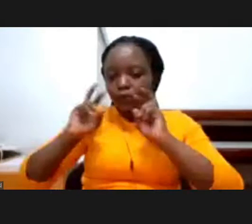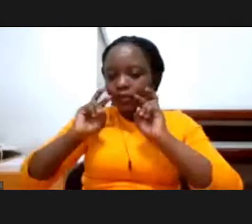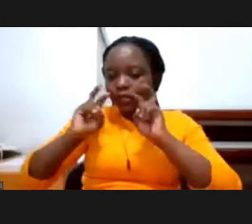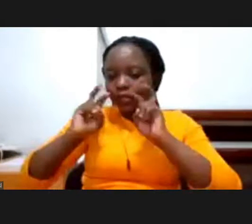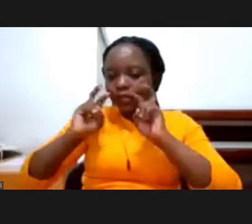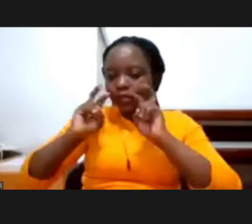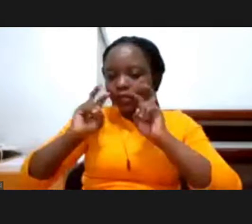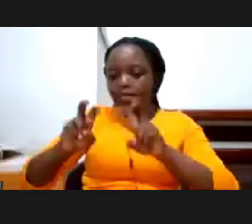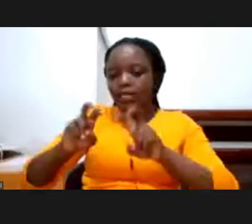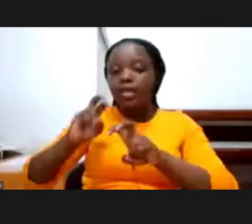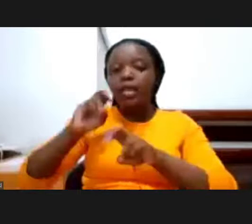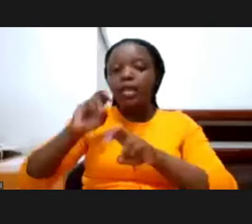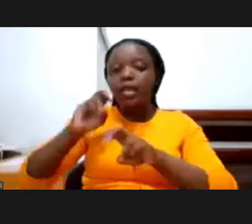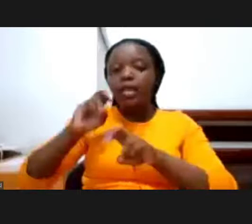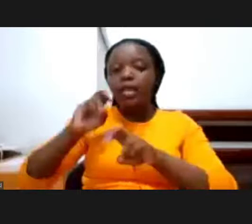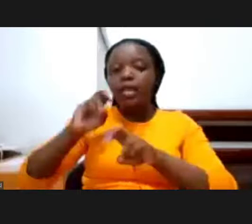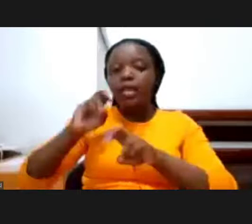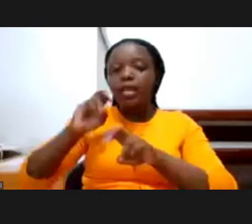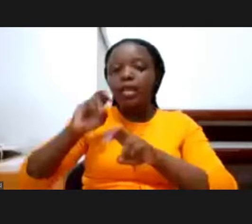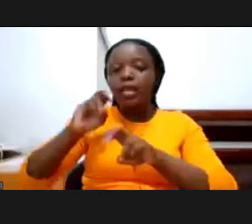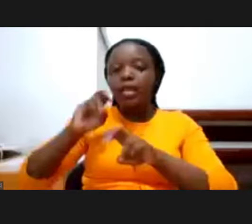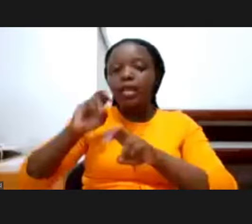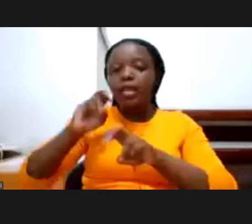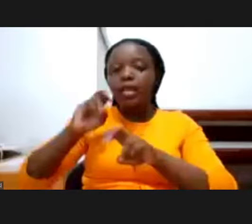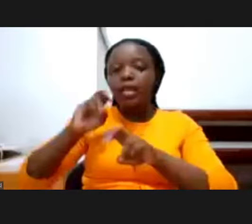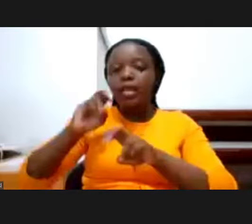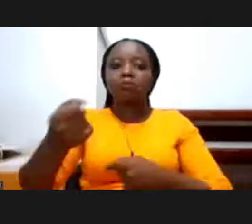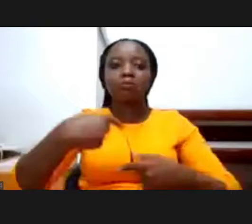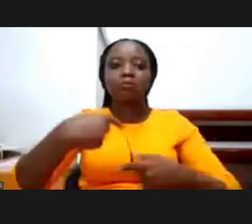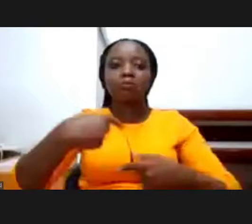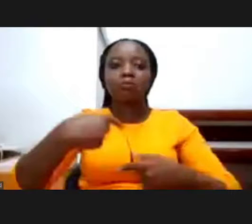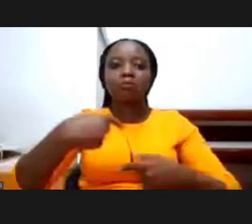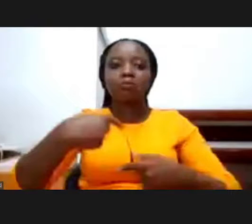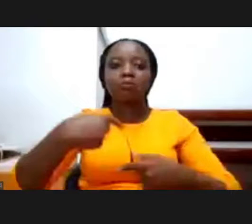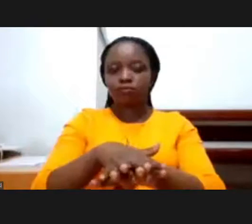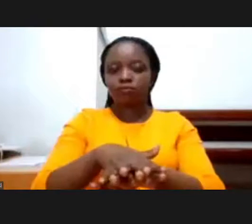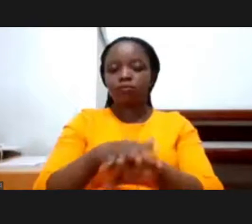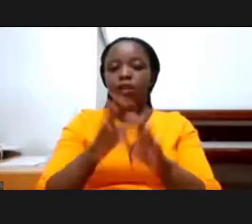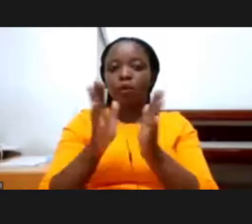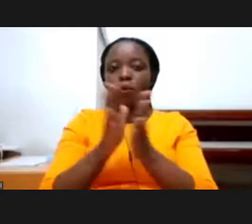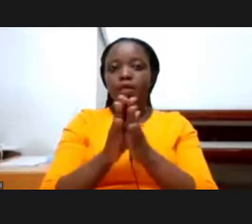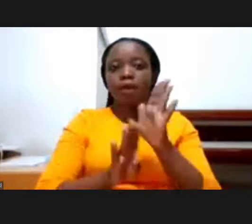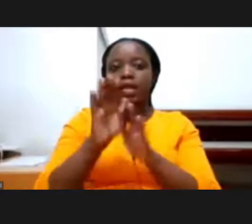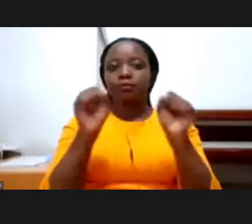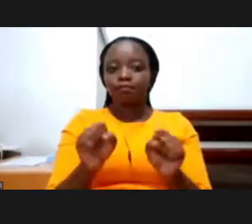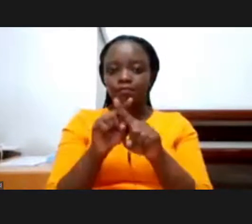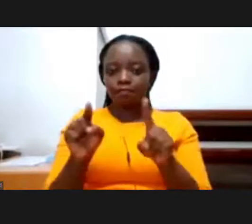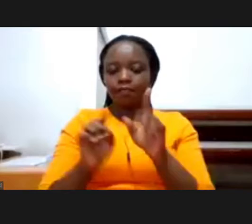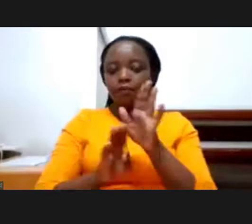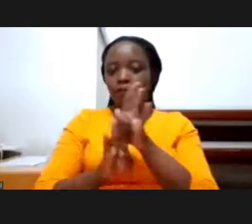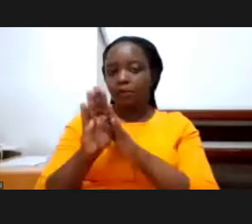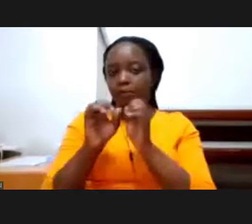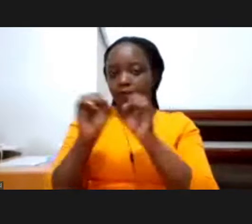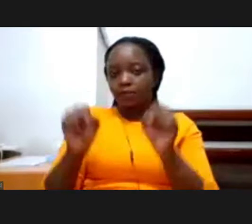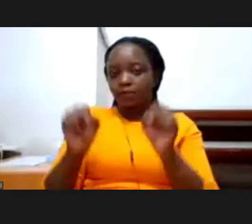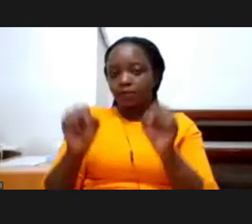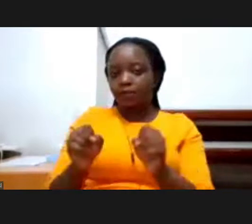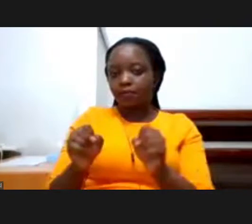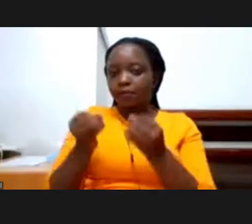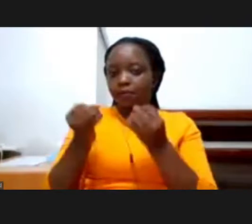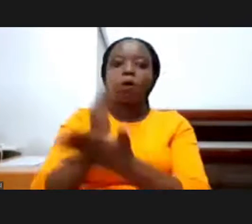suppliers have currently confirmed that it was not configured correctly. When the taxpayer scans the